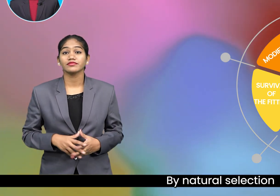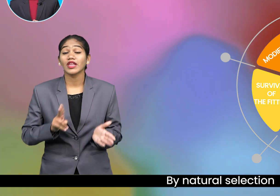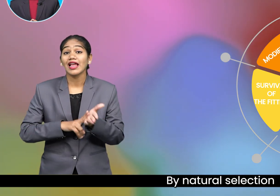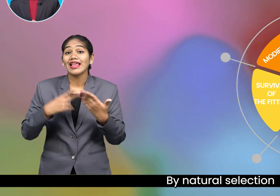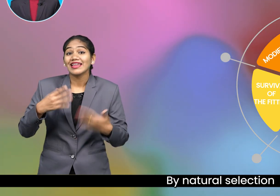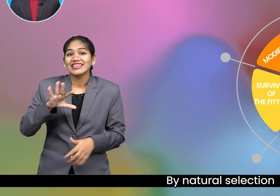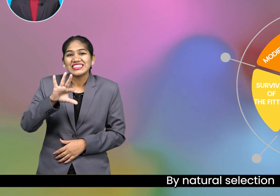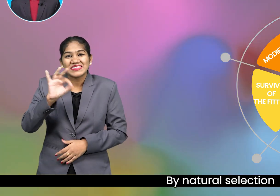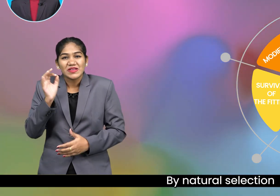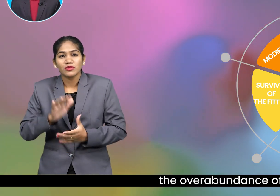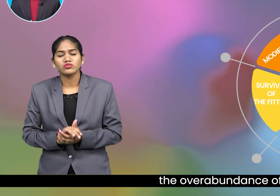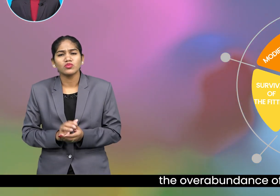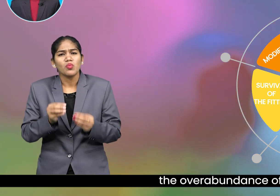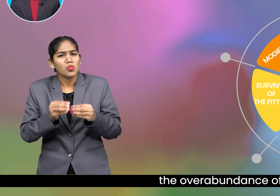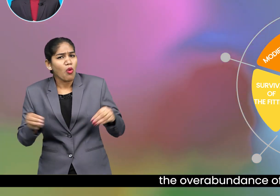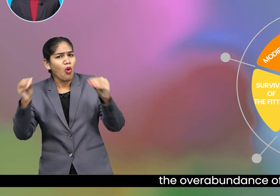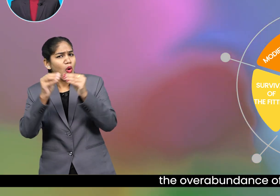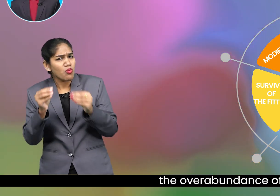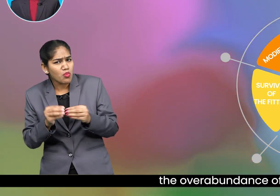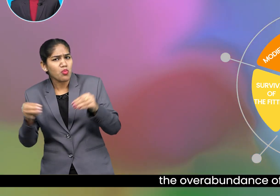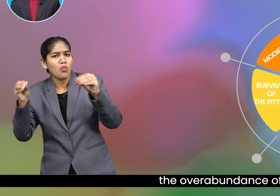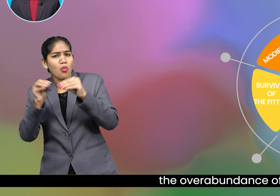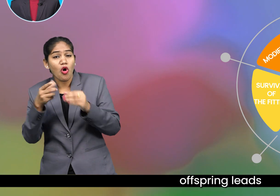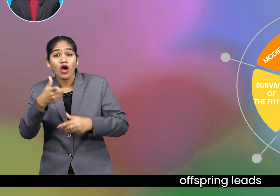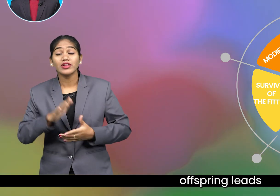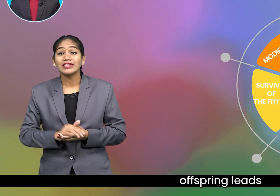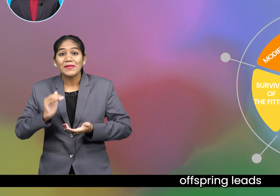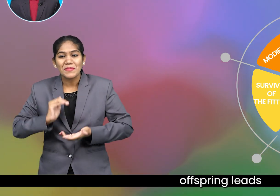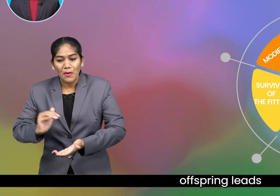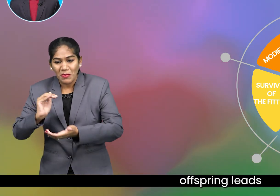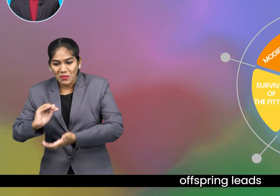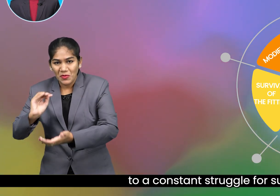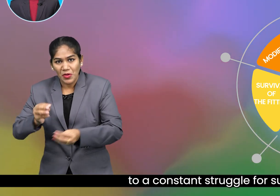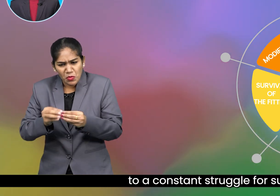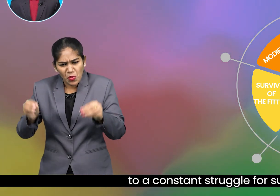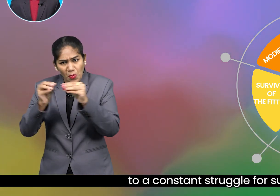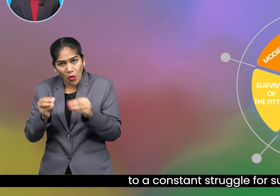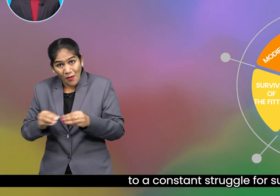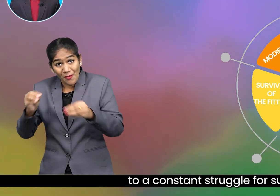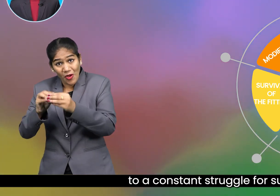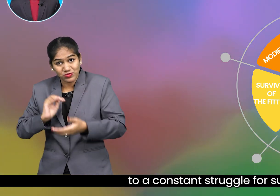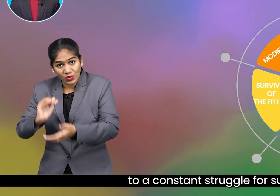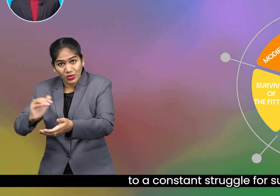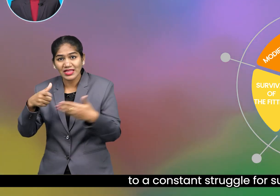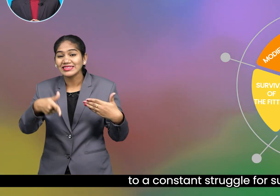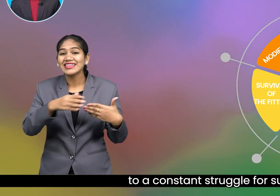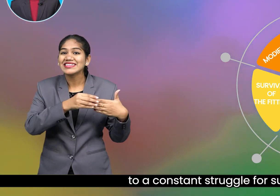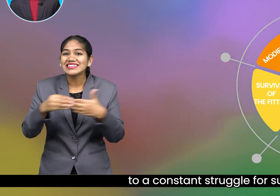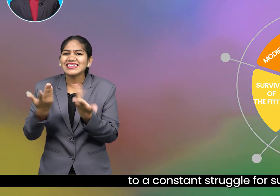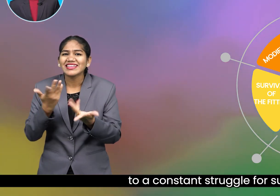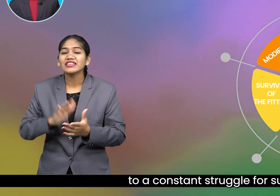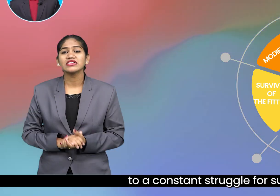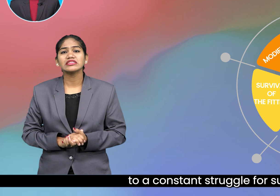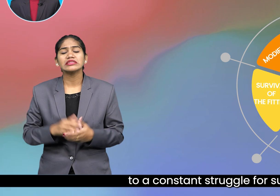By natural selection, the overabundance of offspring leads to a constant struggle